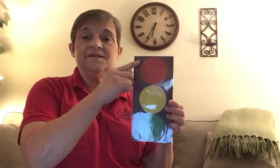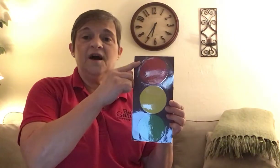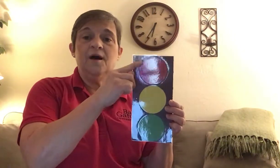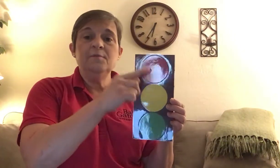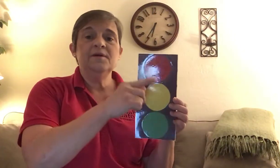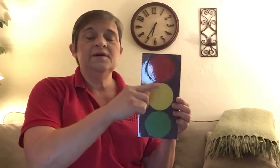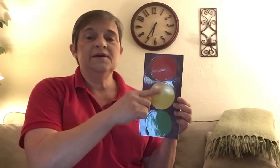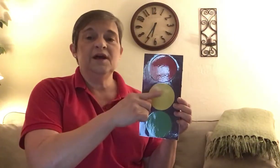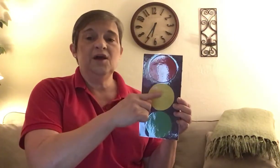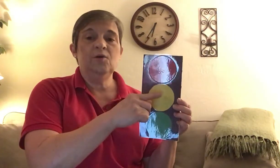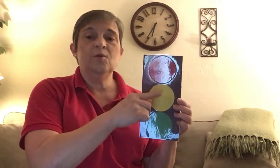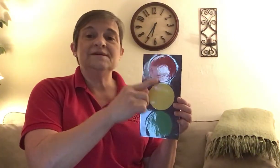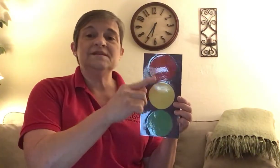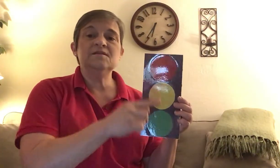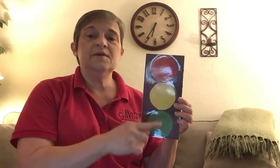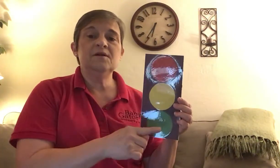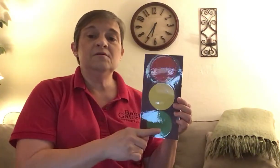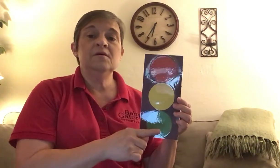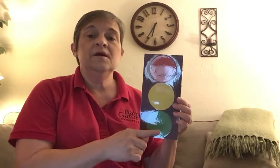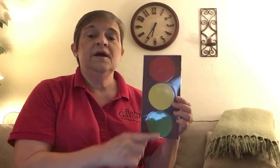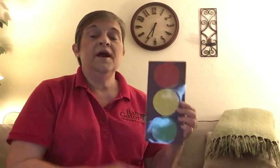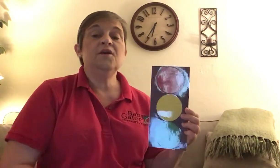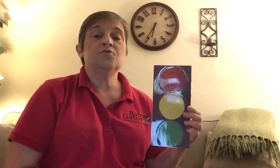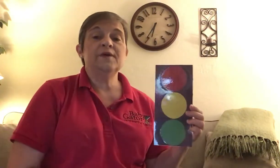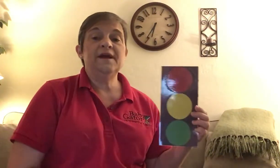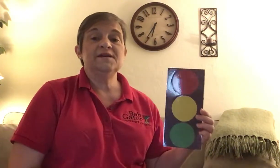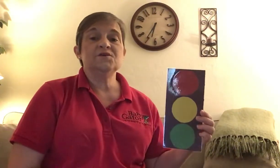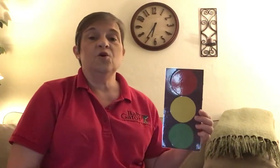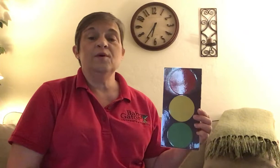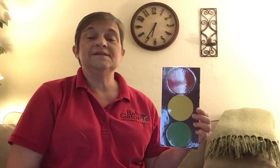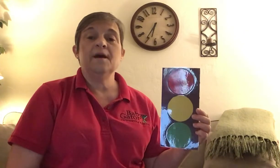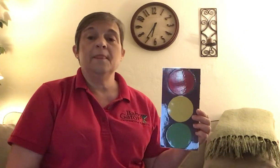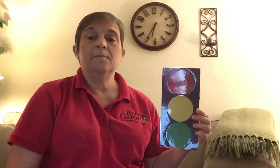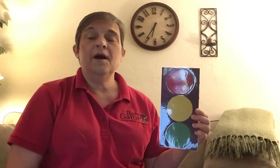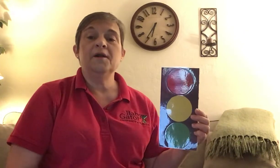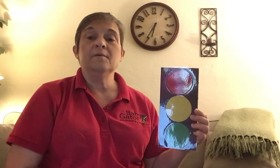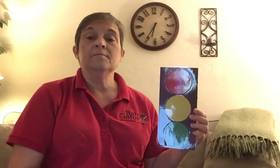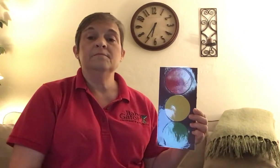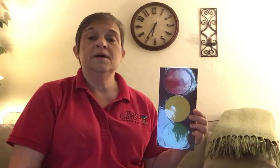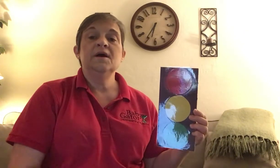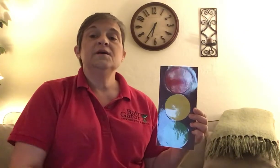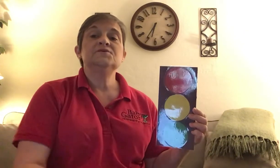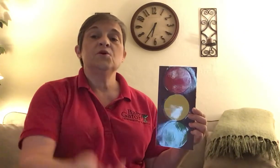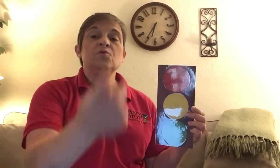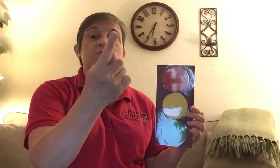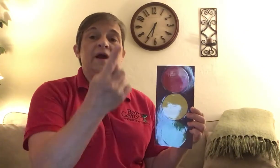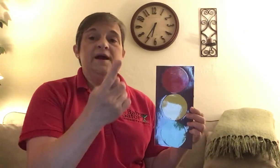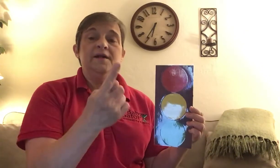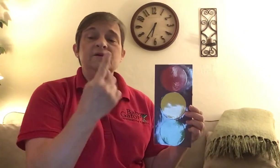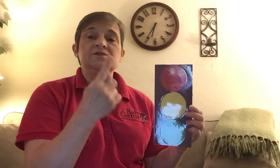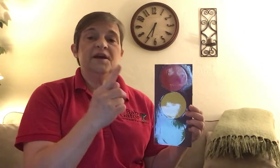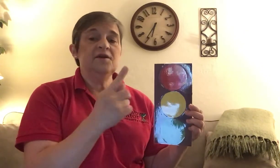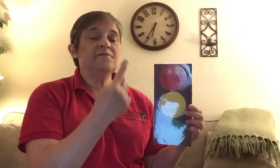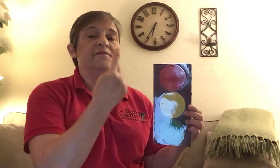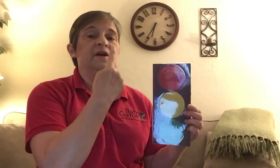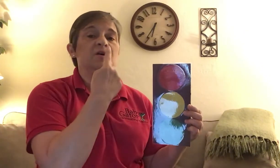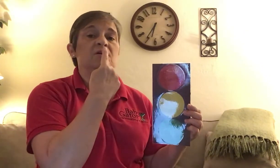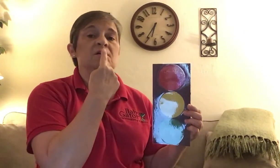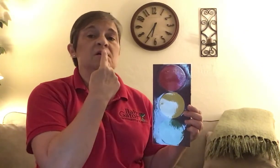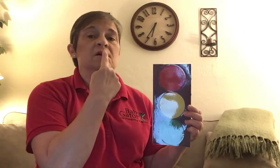top, yellow always in the middle, and green is always on the bottom. So red, you take your finger